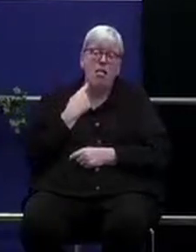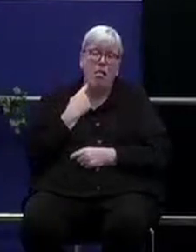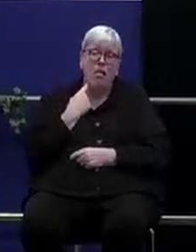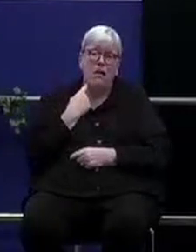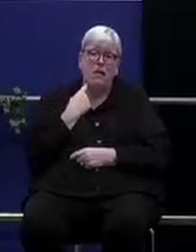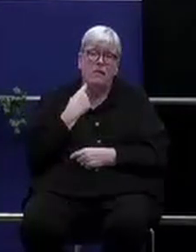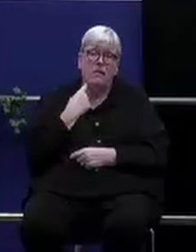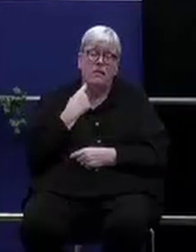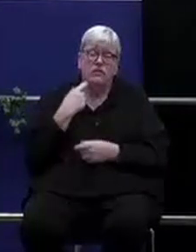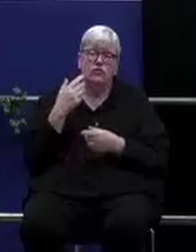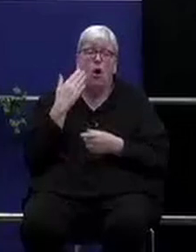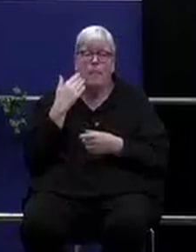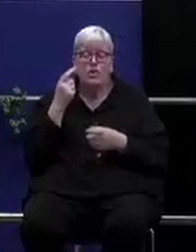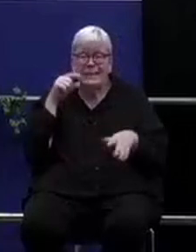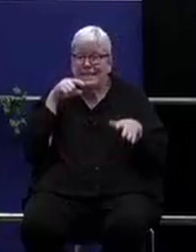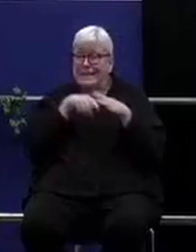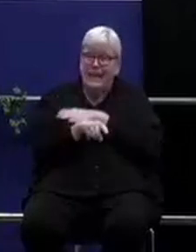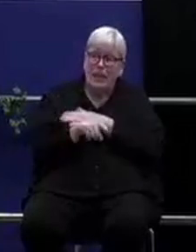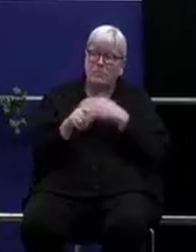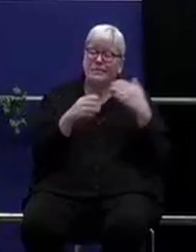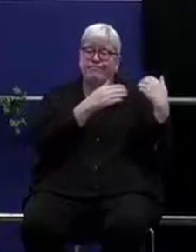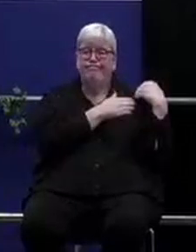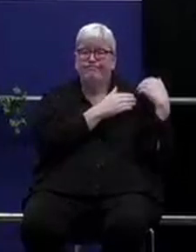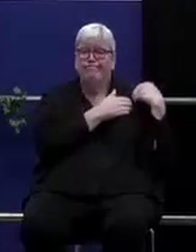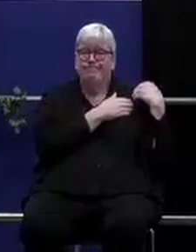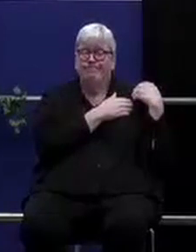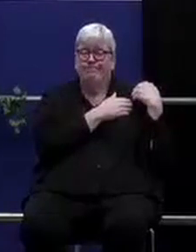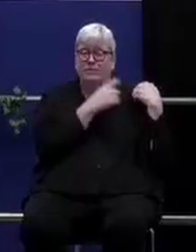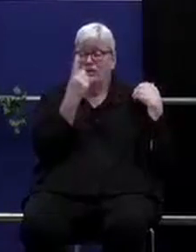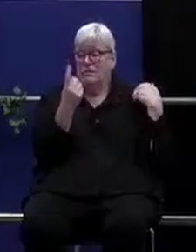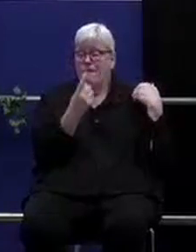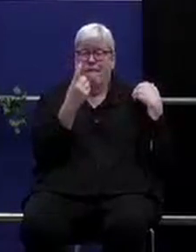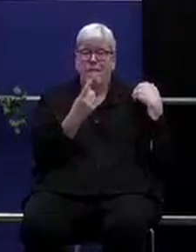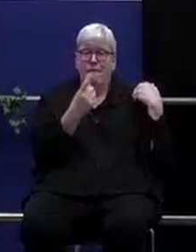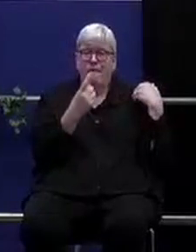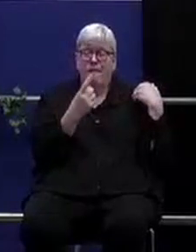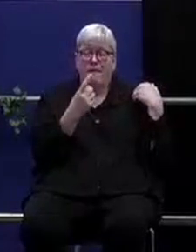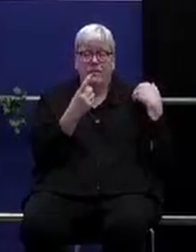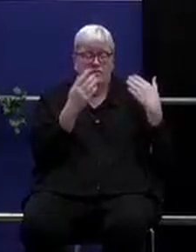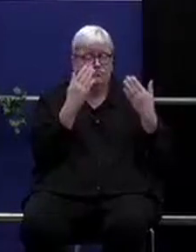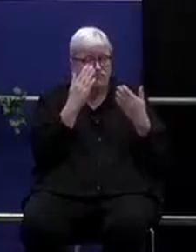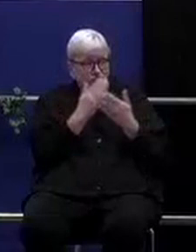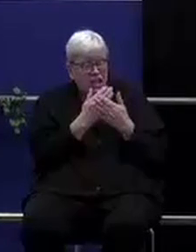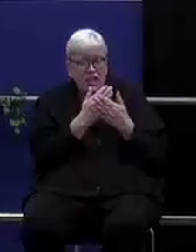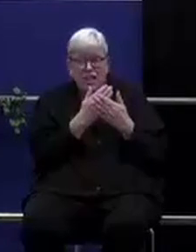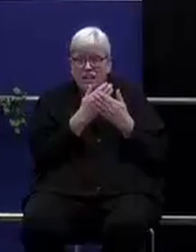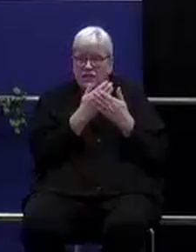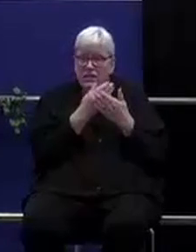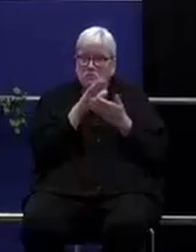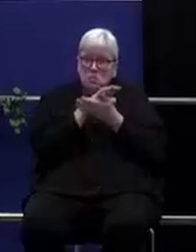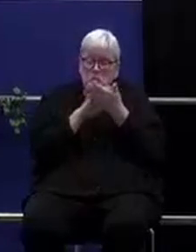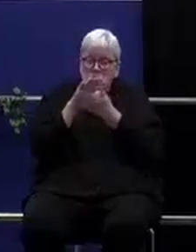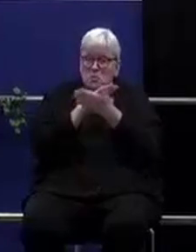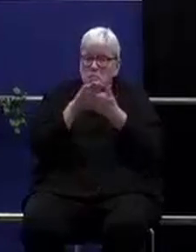she almost escapes like accountability in a way. Yeah. Does that speak to who she is as a character, or is that